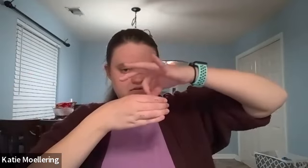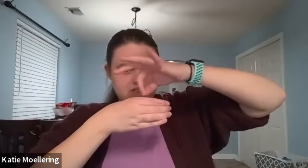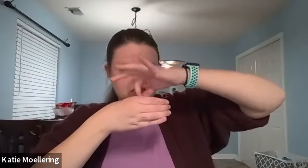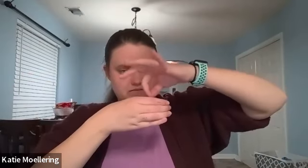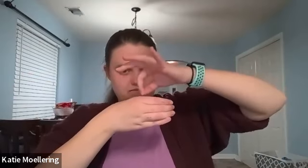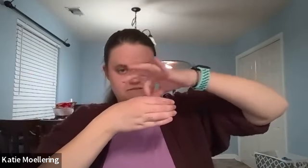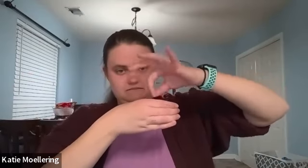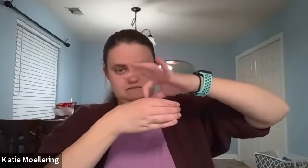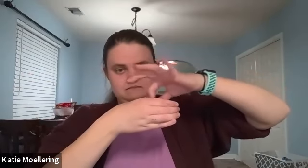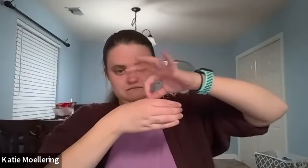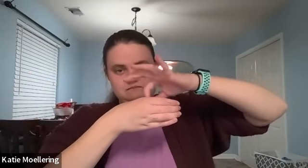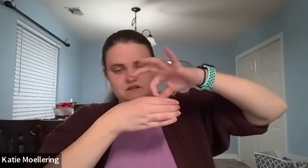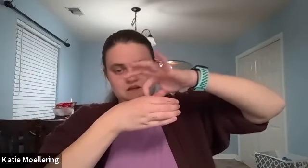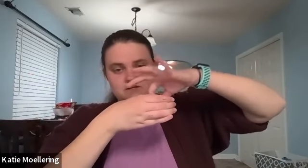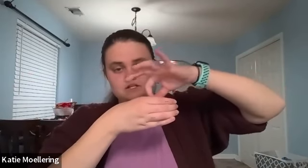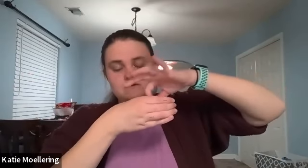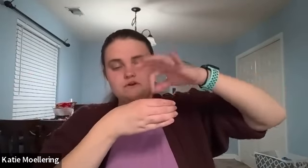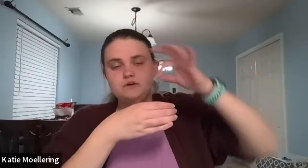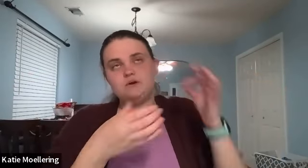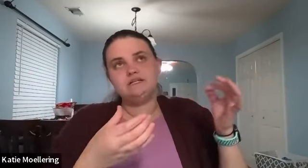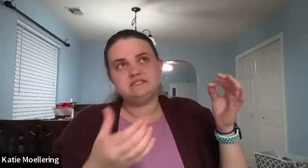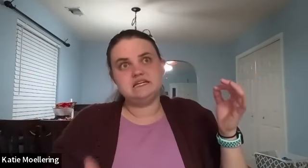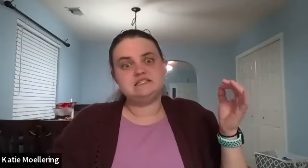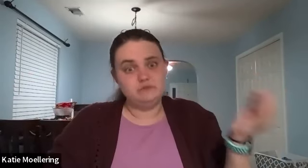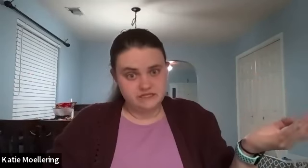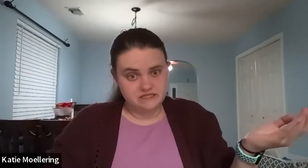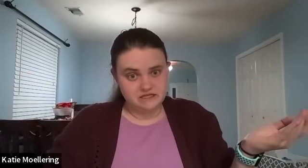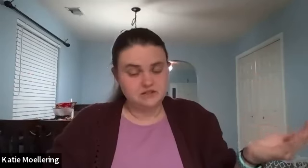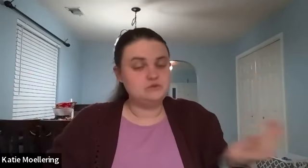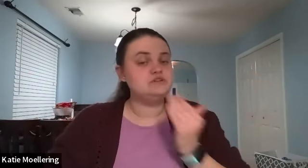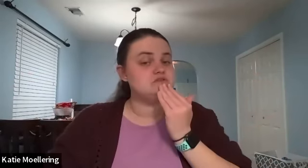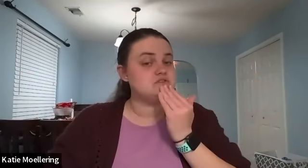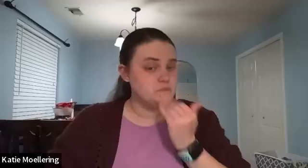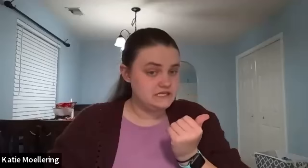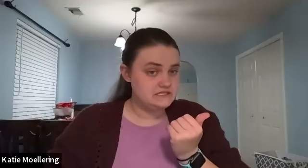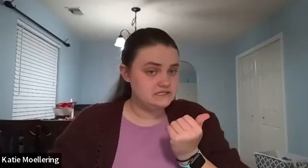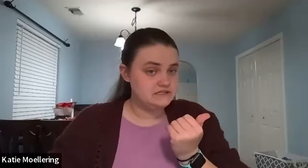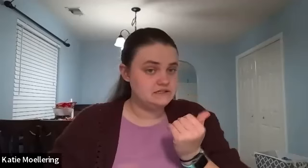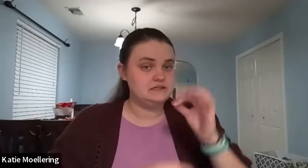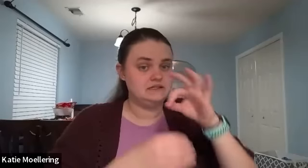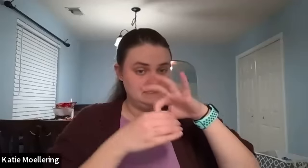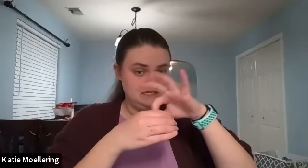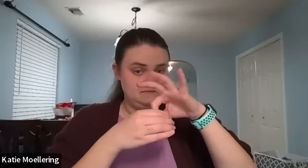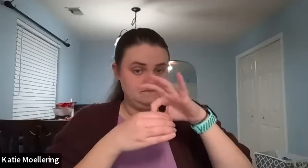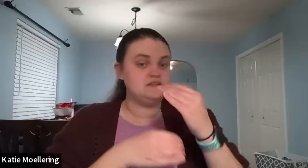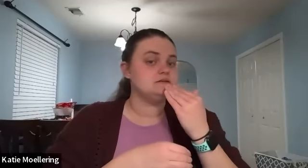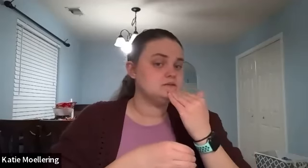go tea. So if you were going to say sweet tea, you would do sweet tea,